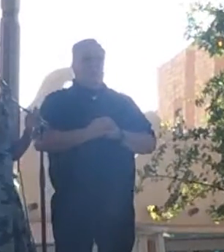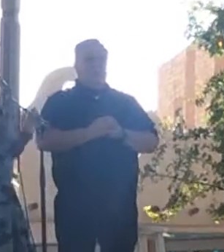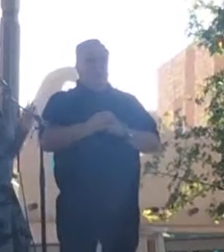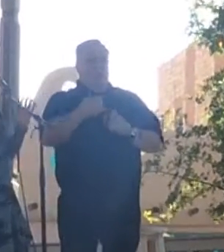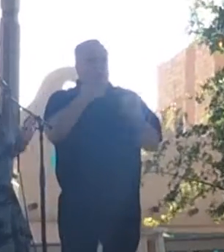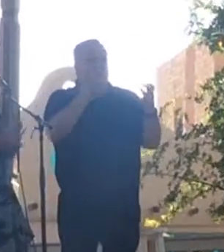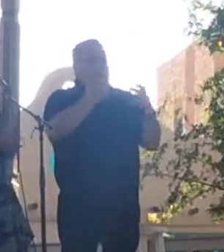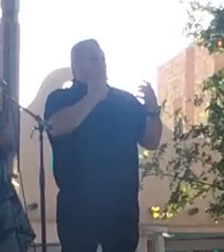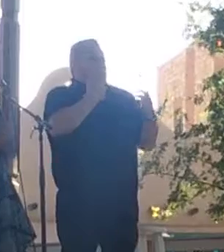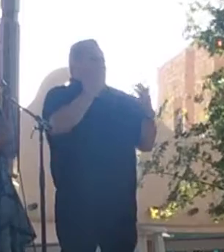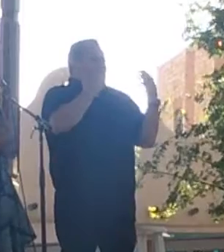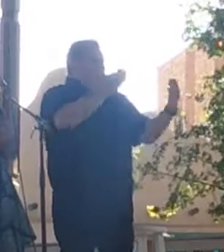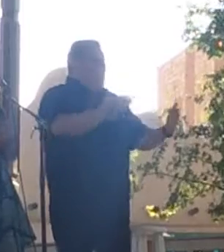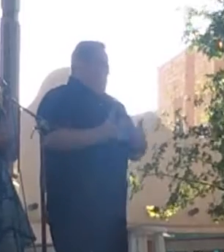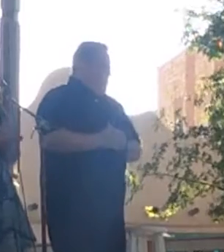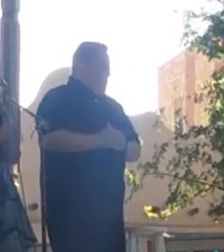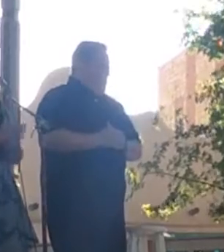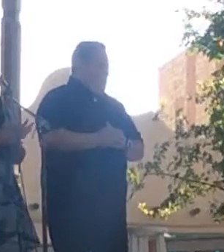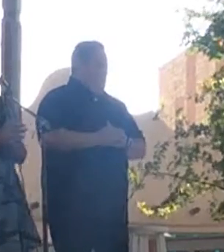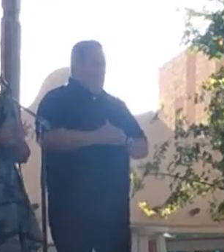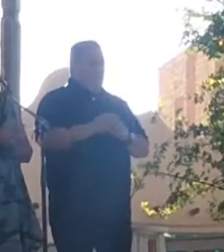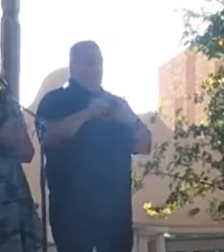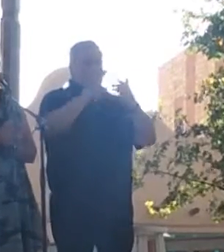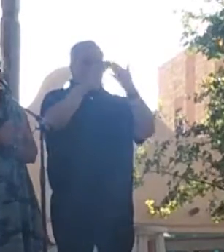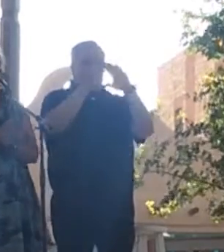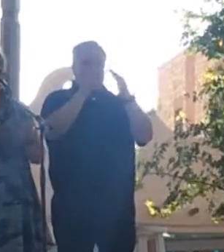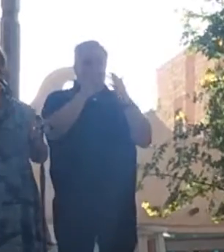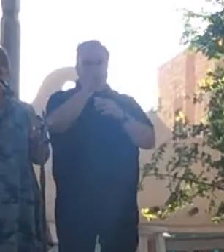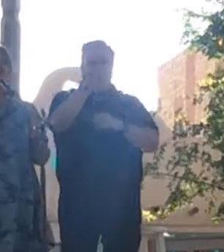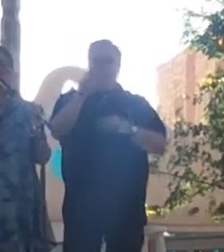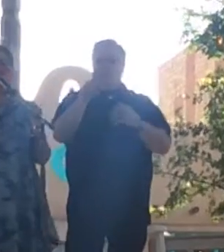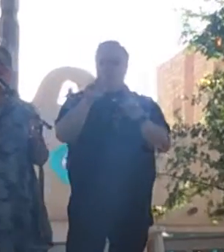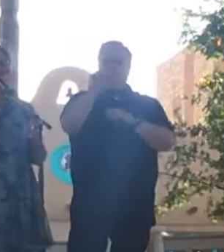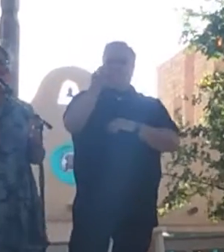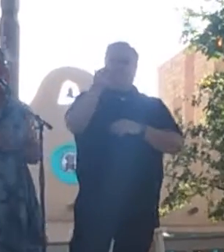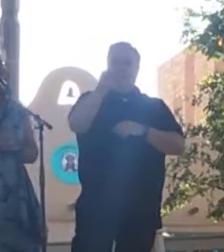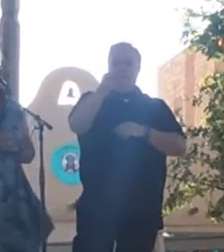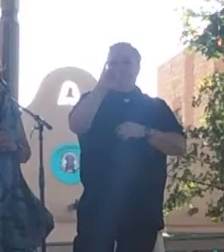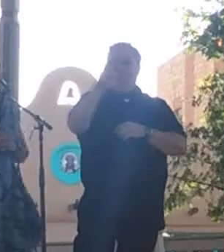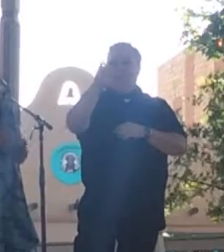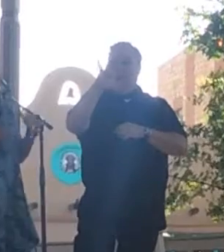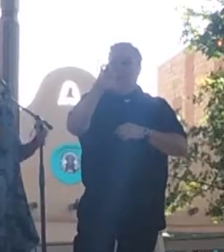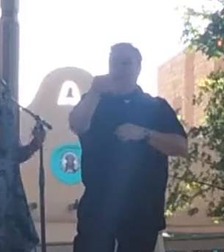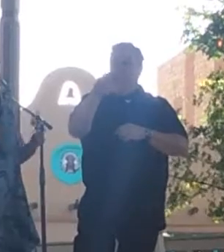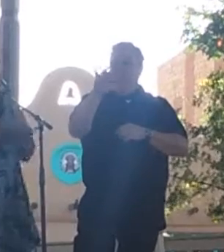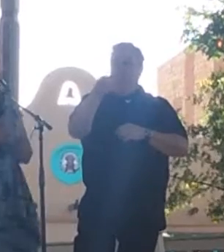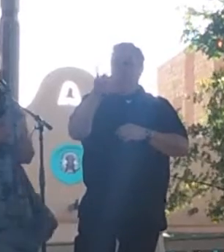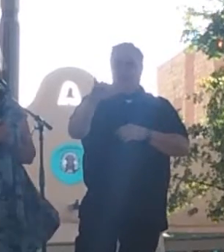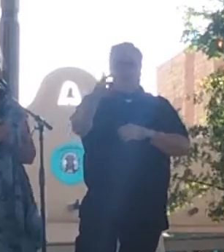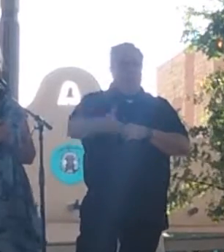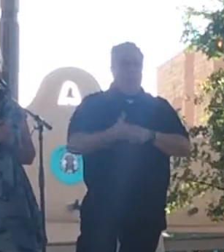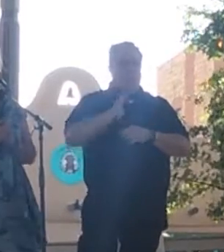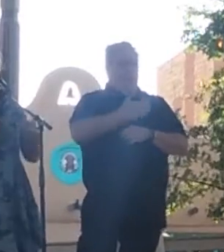I want to say thank you to the city of Las Vegas, to San Miguel County, for welcoming